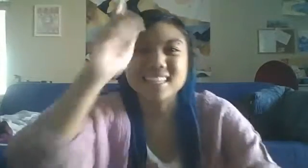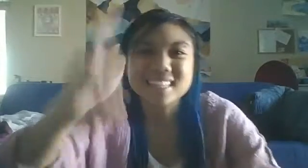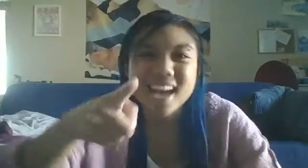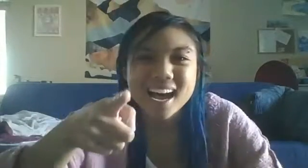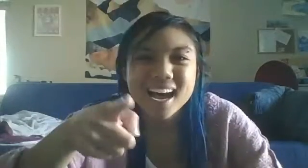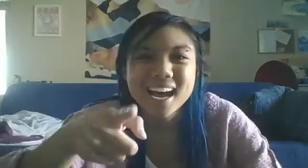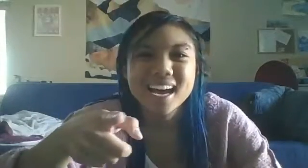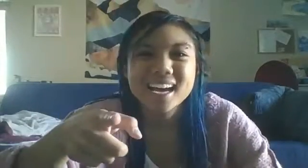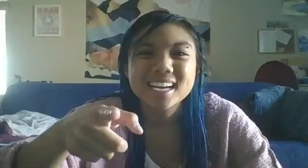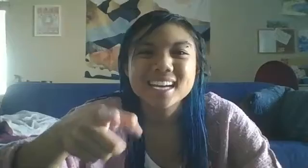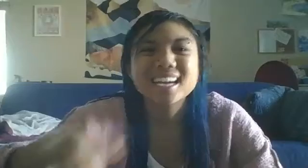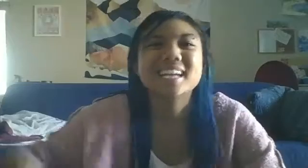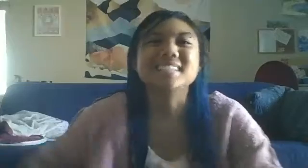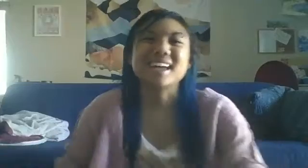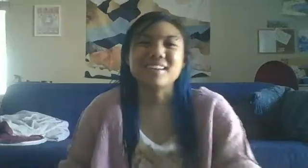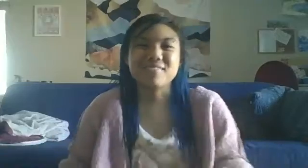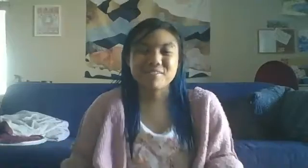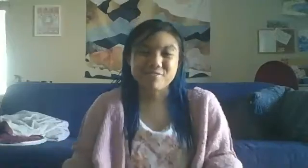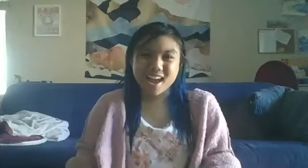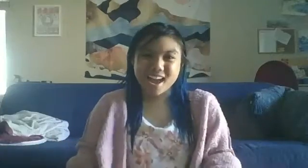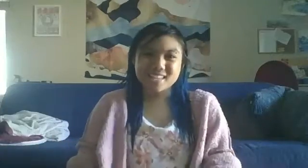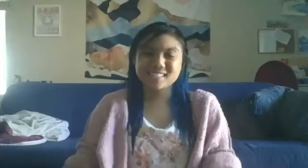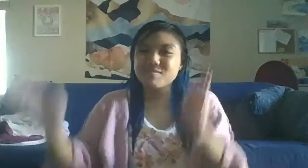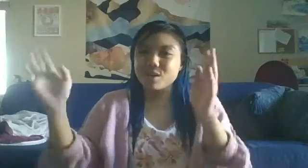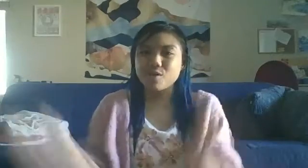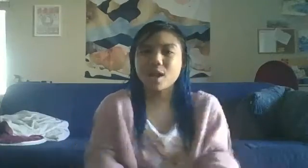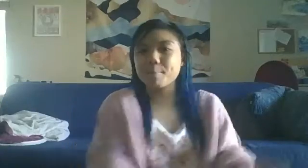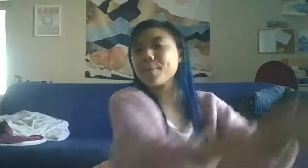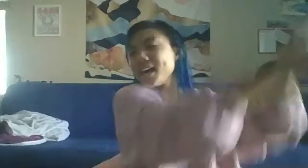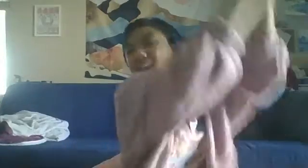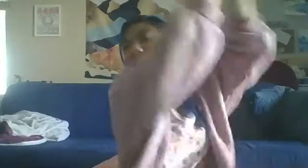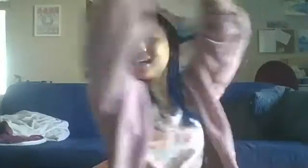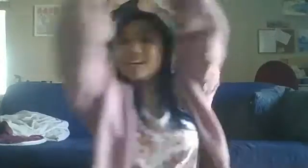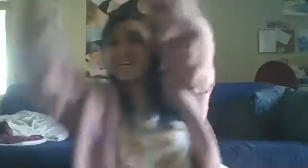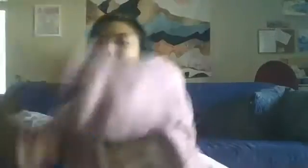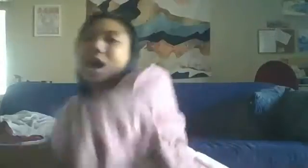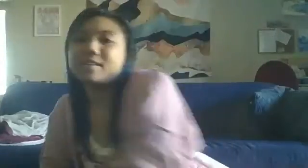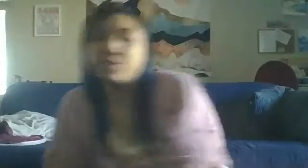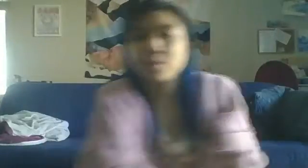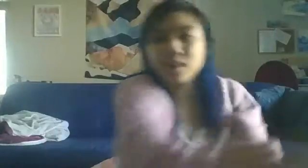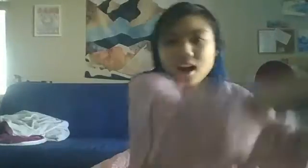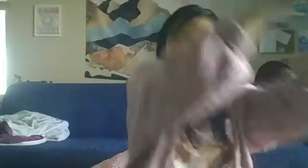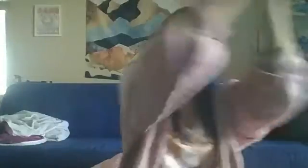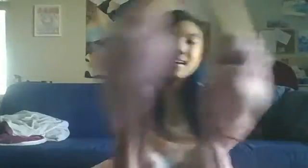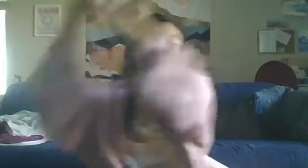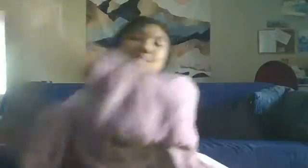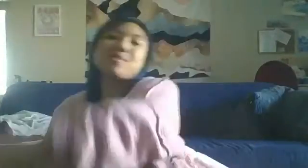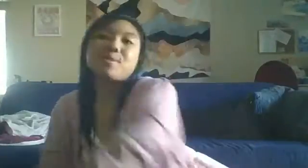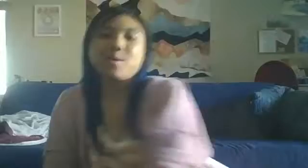na. Good job, my friends. Give me one big round of applause. Or an